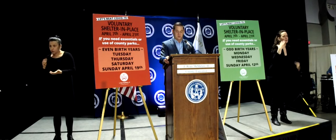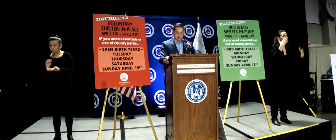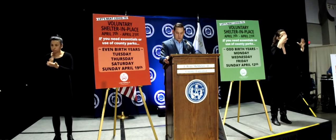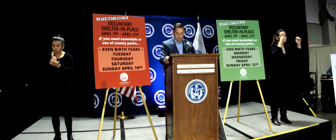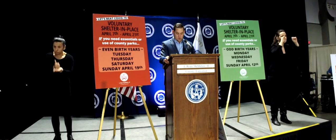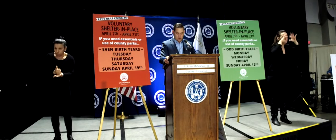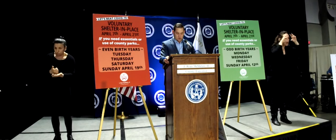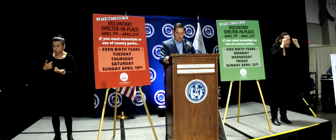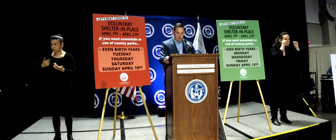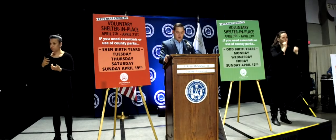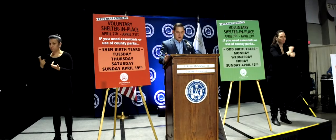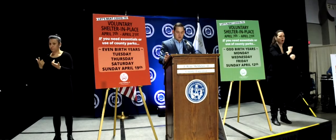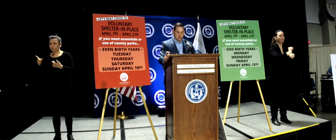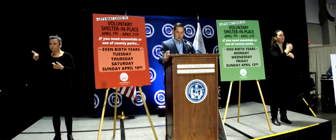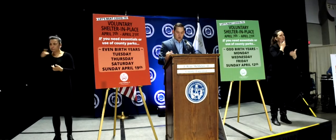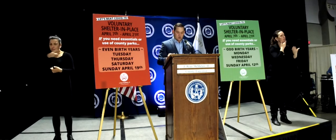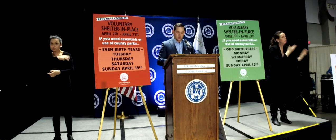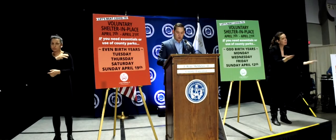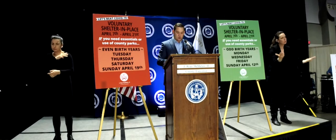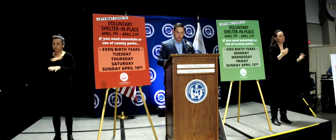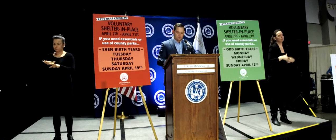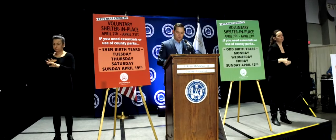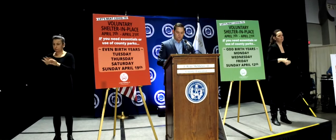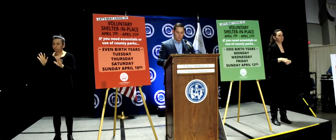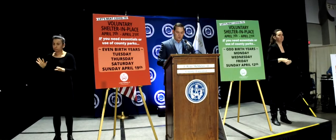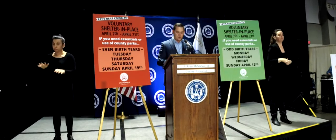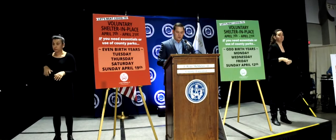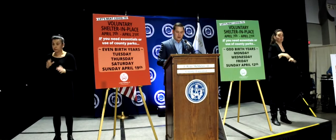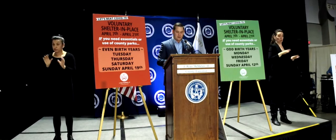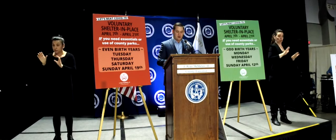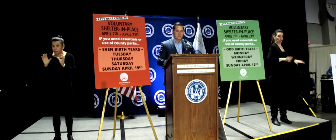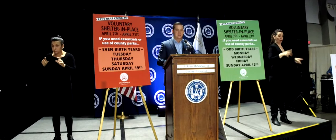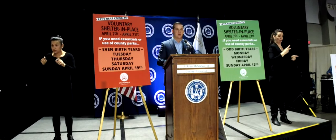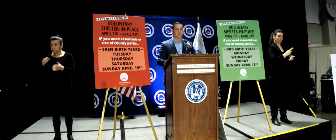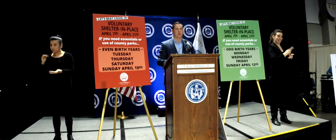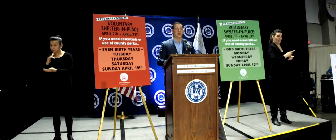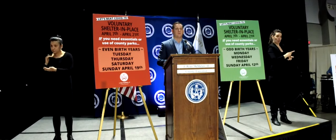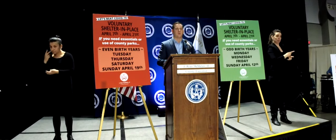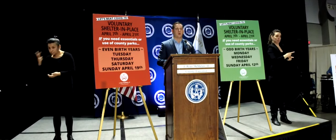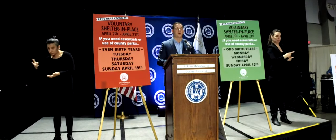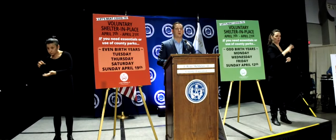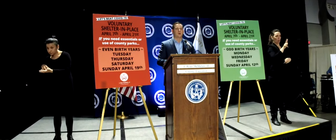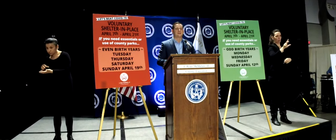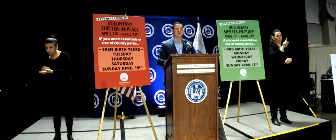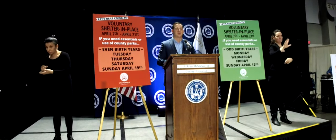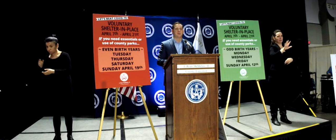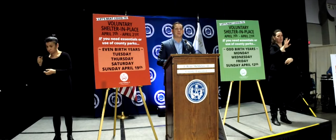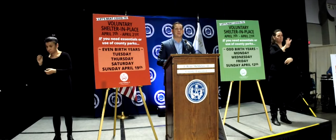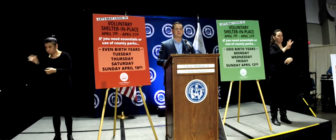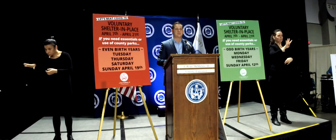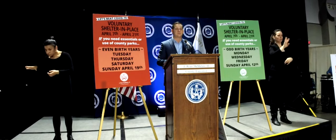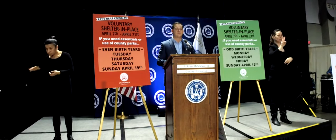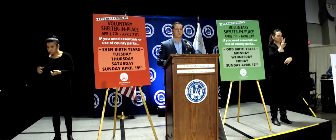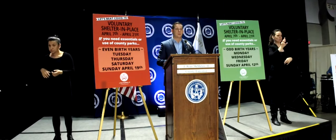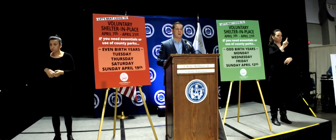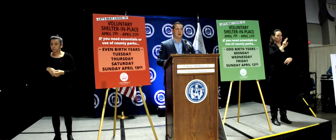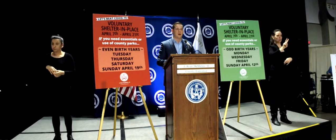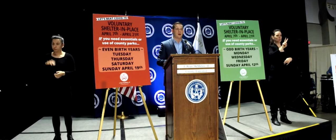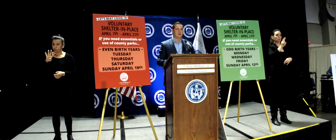on this, so thank you so much. Child Care Solutions, our daycare program for essential